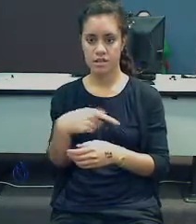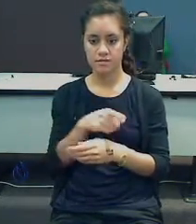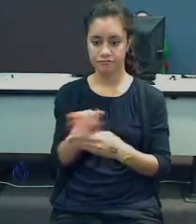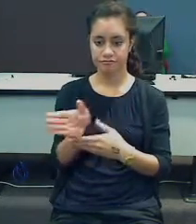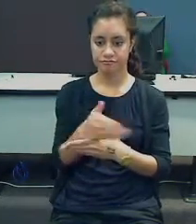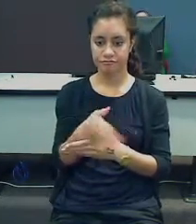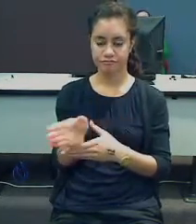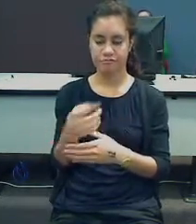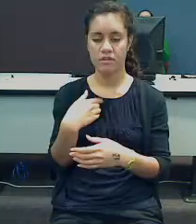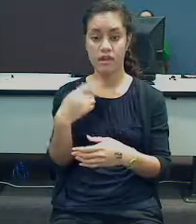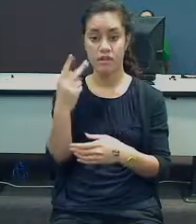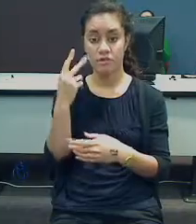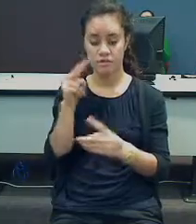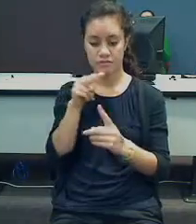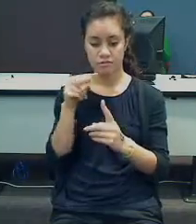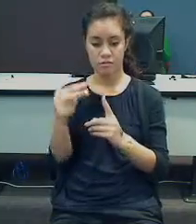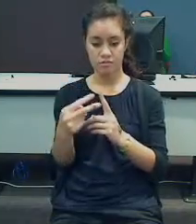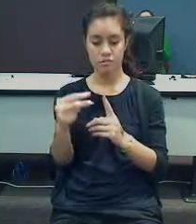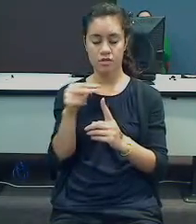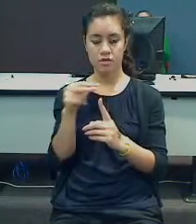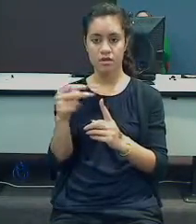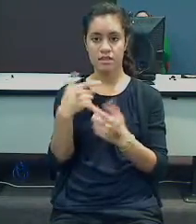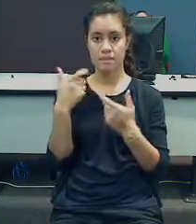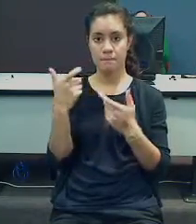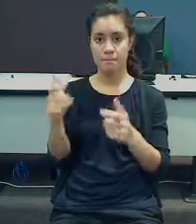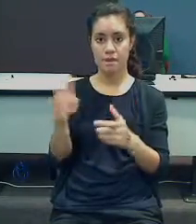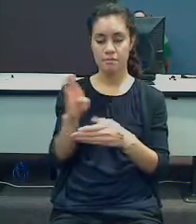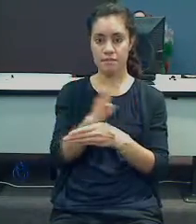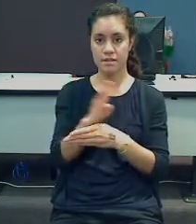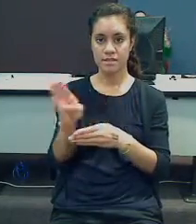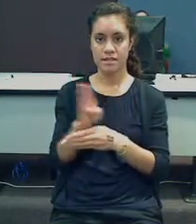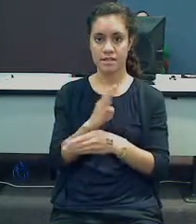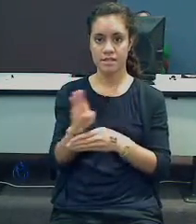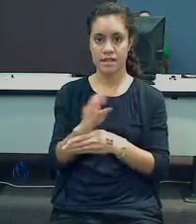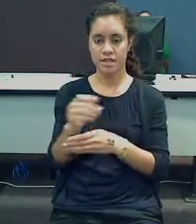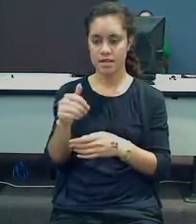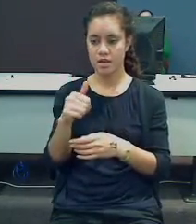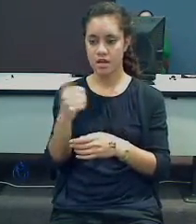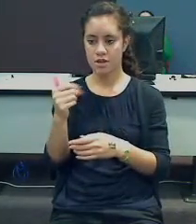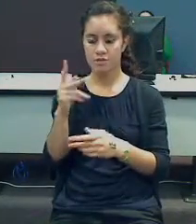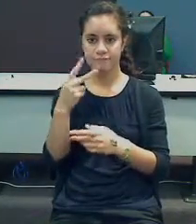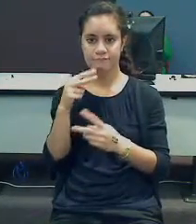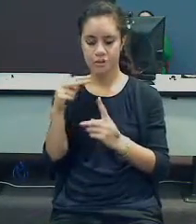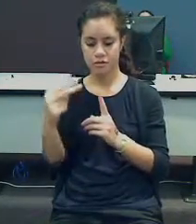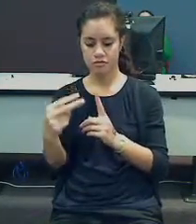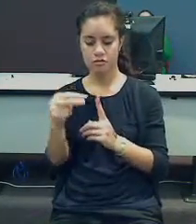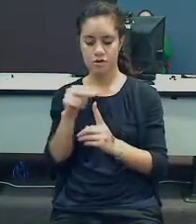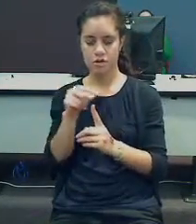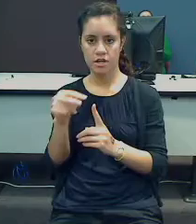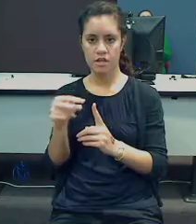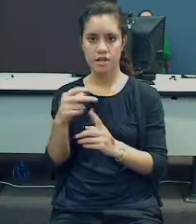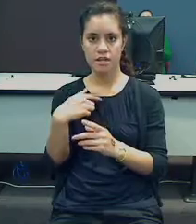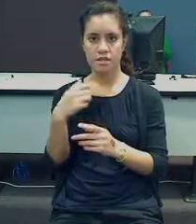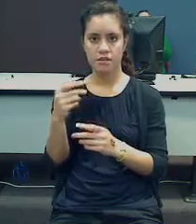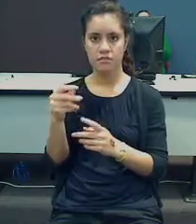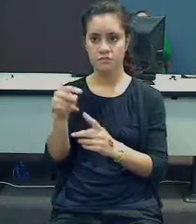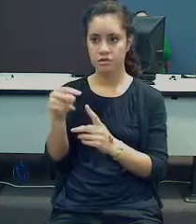we're going to look at is the viewpoint of big business. The other viewpoint we're going to look at is the viewpoint of the American